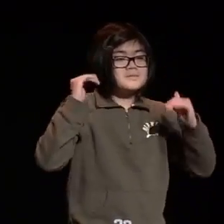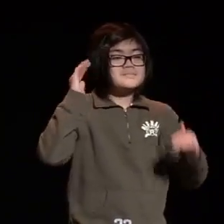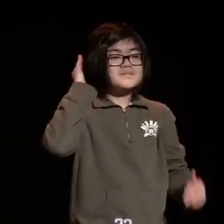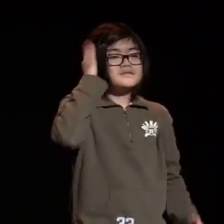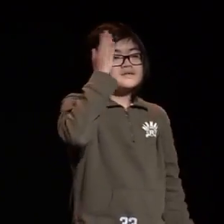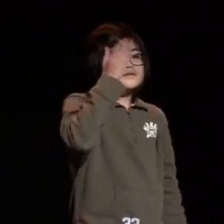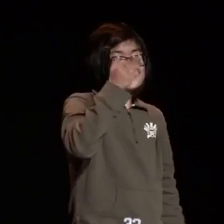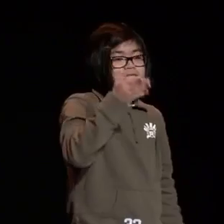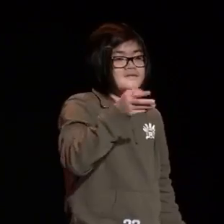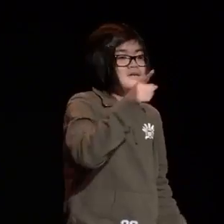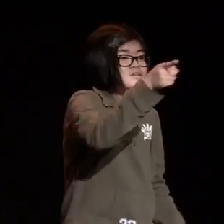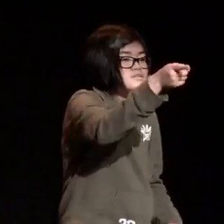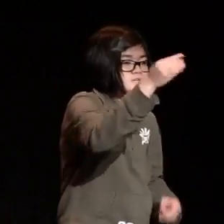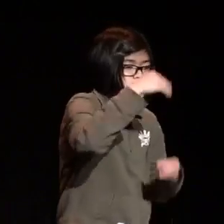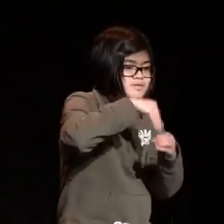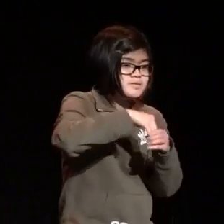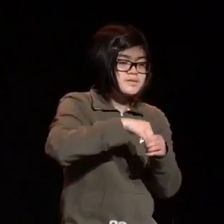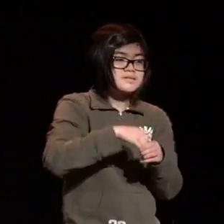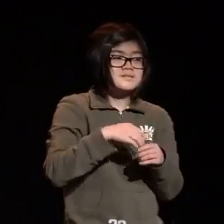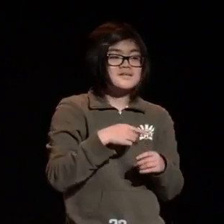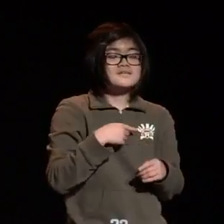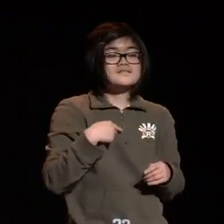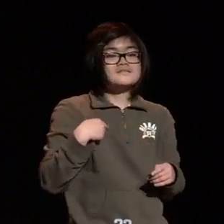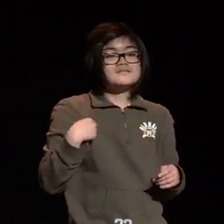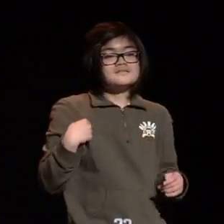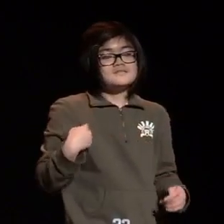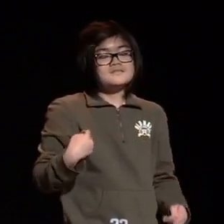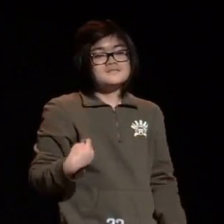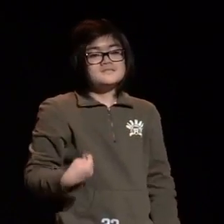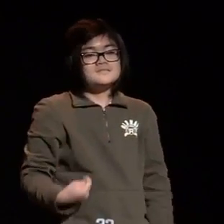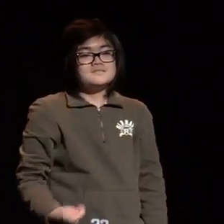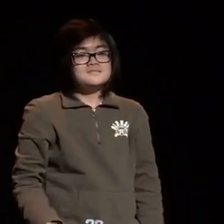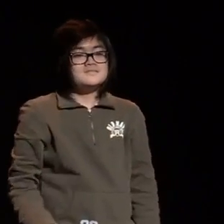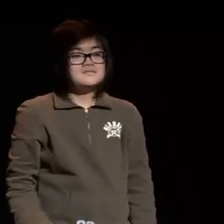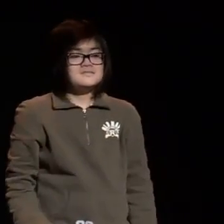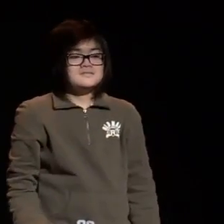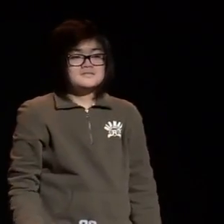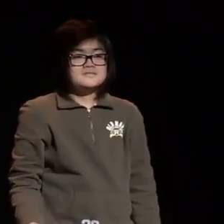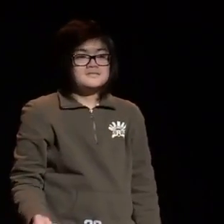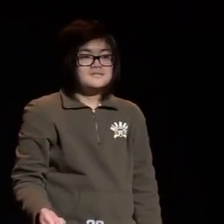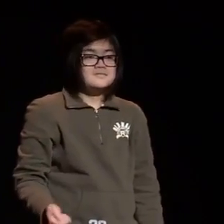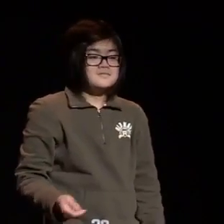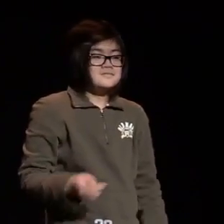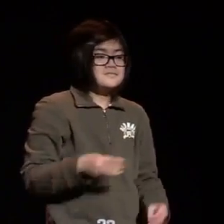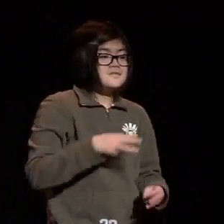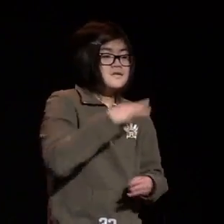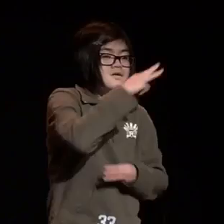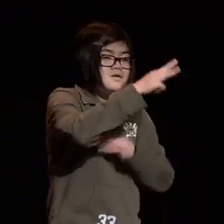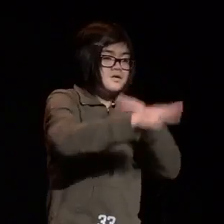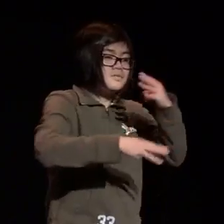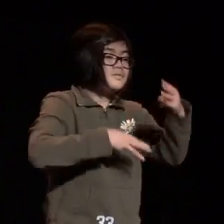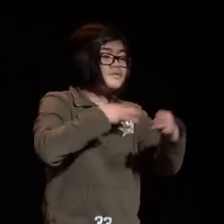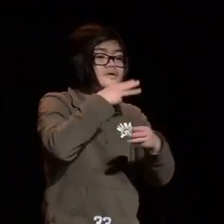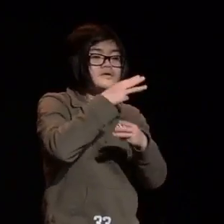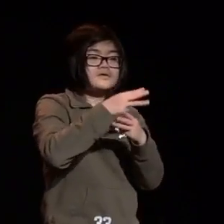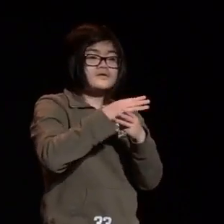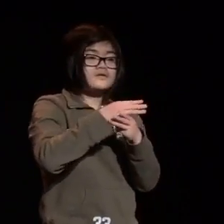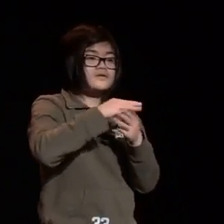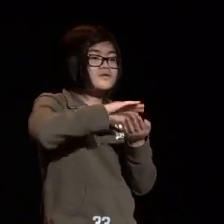Sonny's to join us, and the world